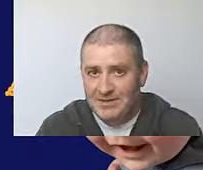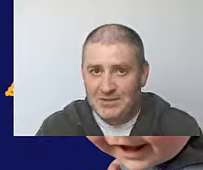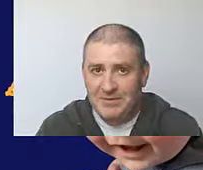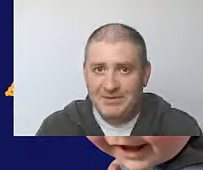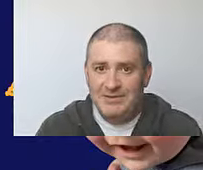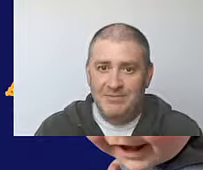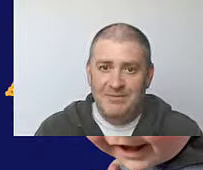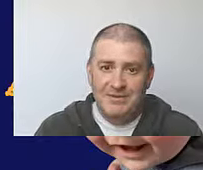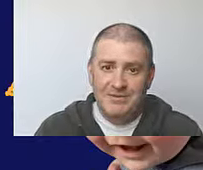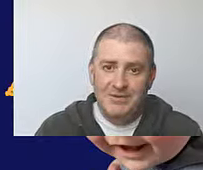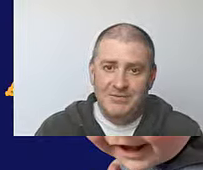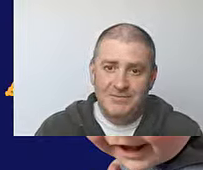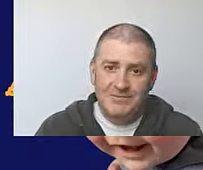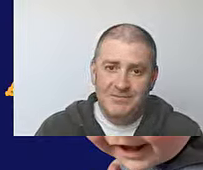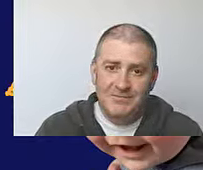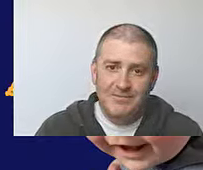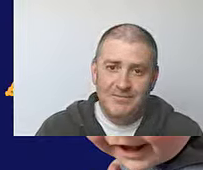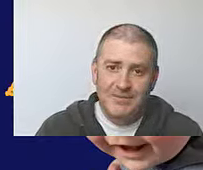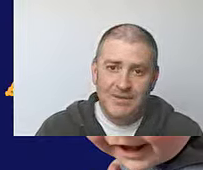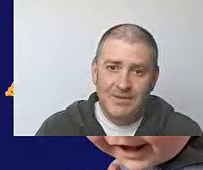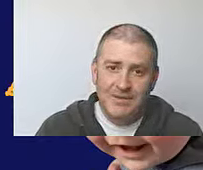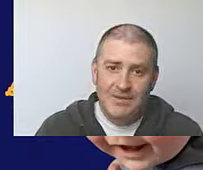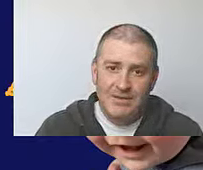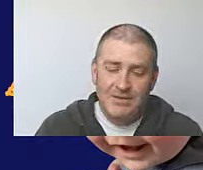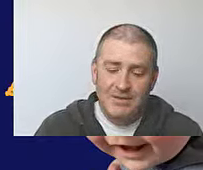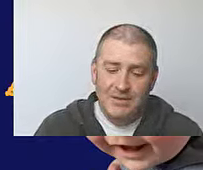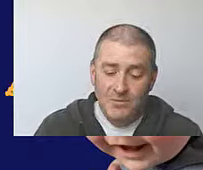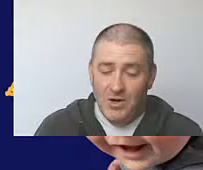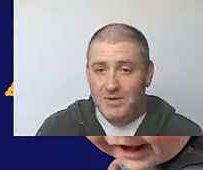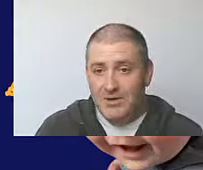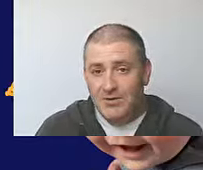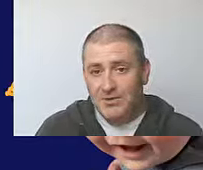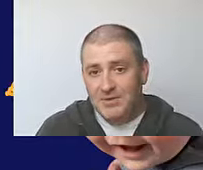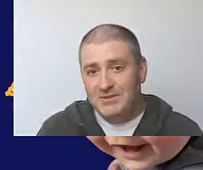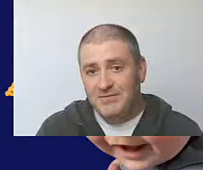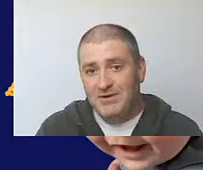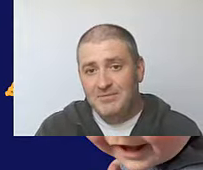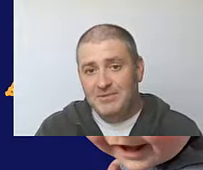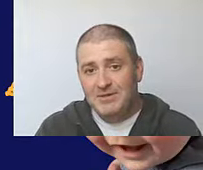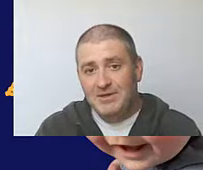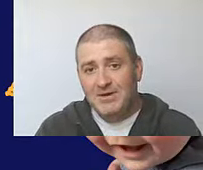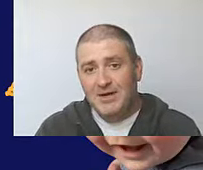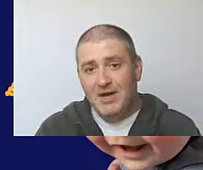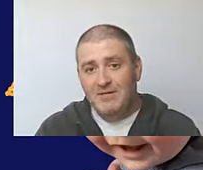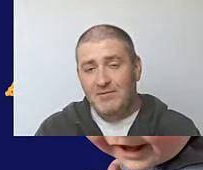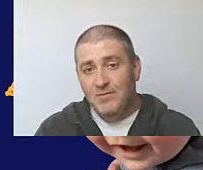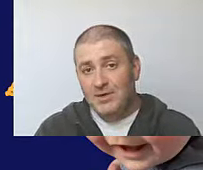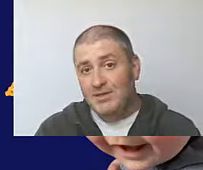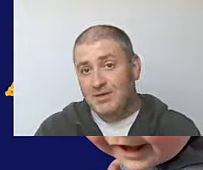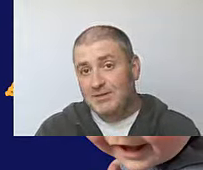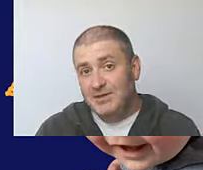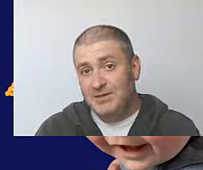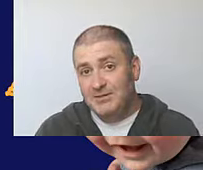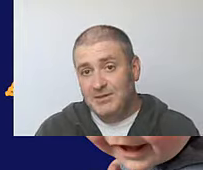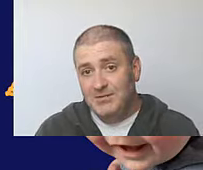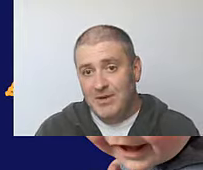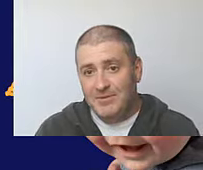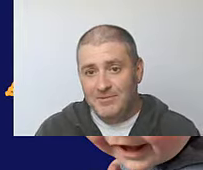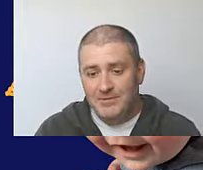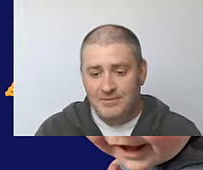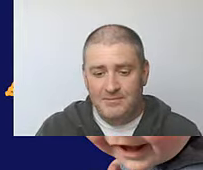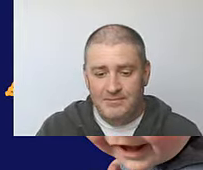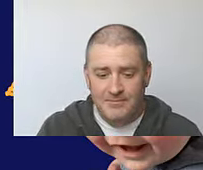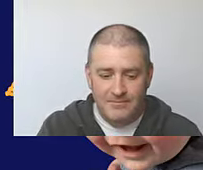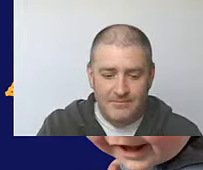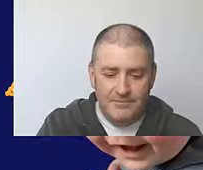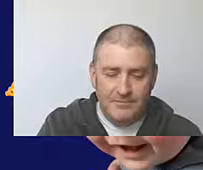another accessibility champ into the world. And while we are on the positive vibes, I have one last thing to wrap up